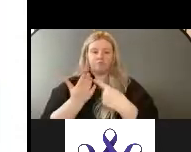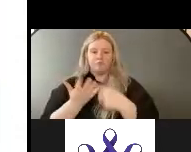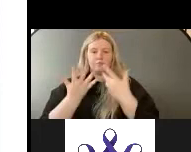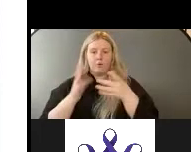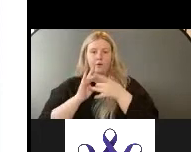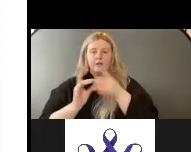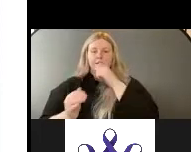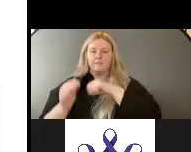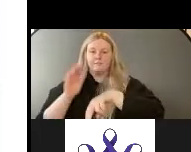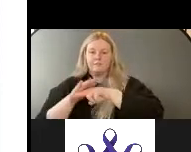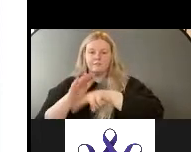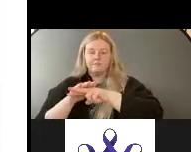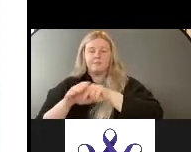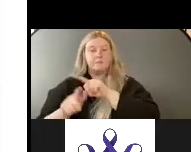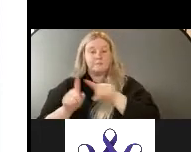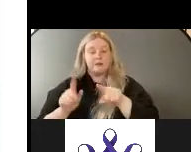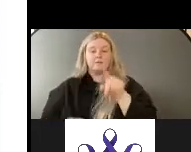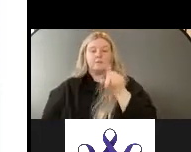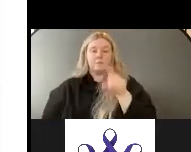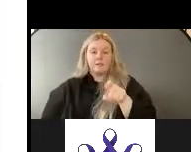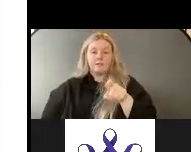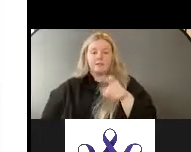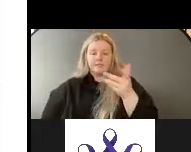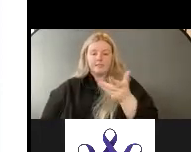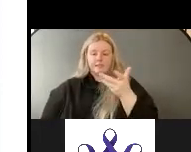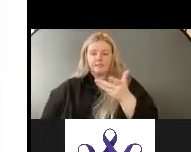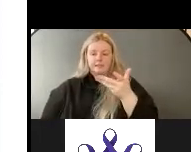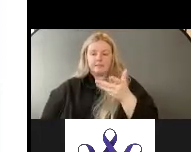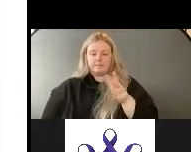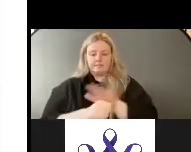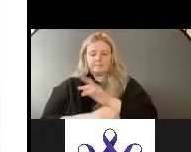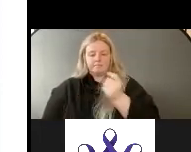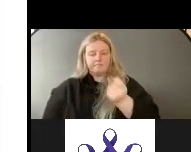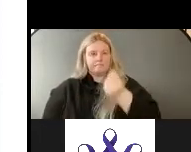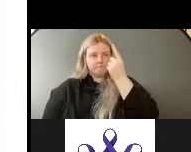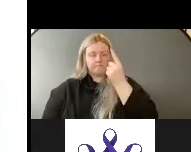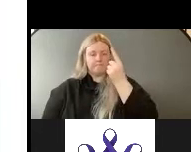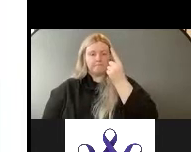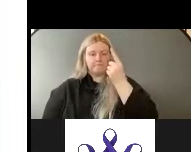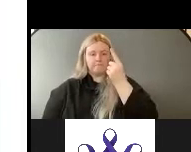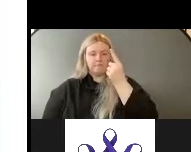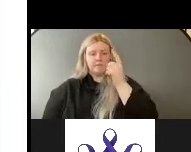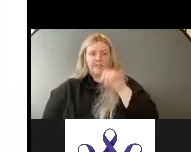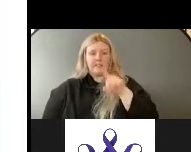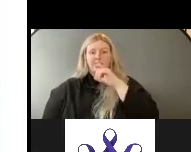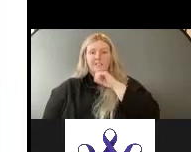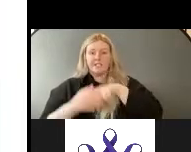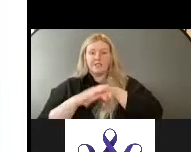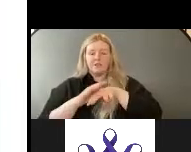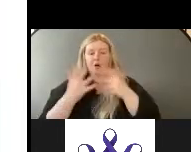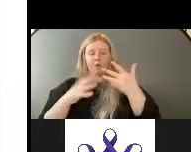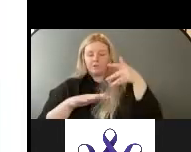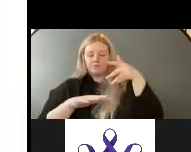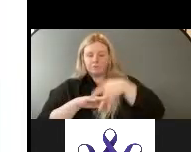ageism, but really we have to understand that it is so deeply embedded in our systems and in